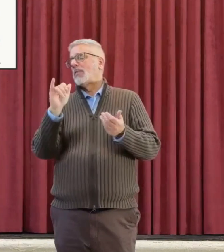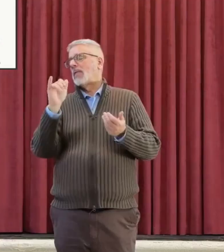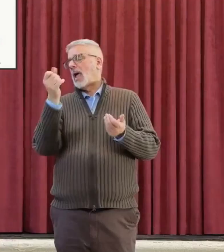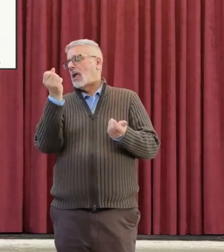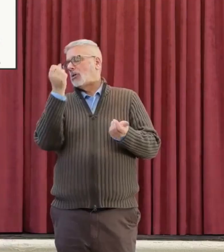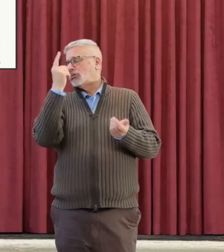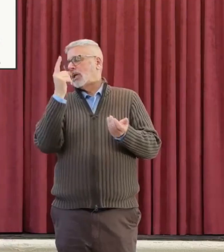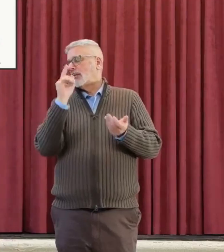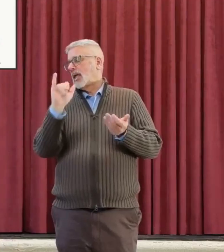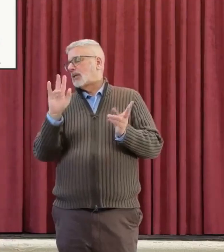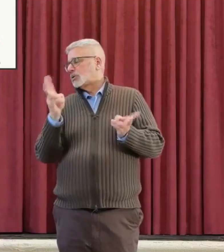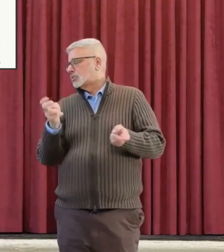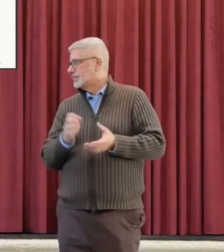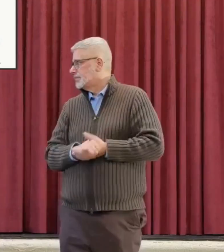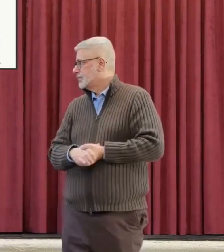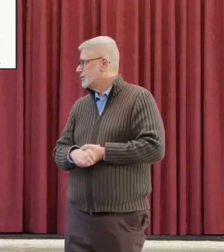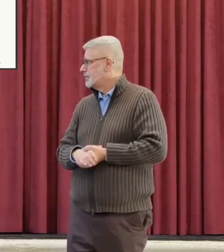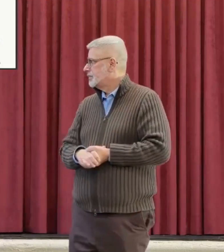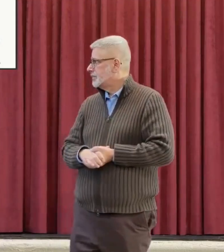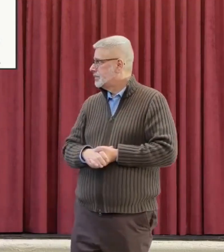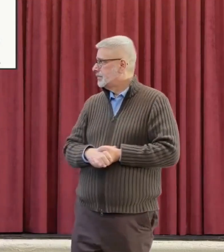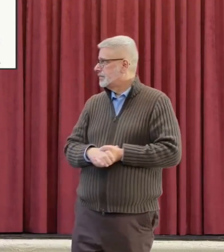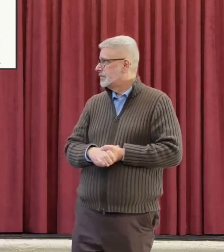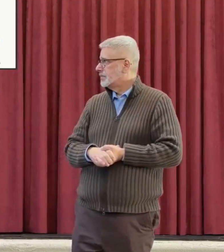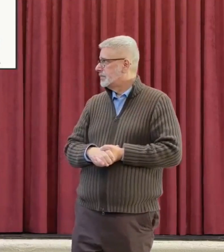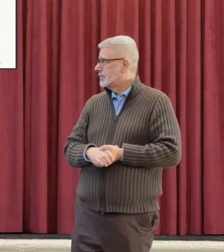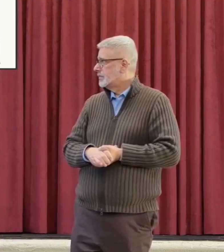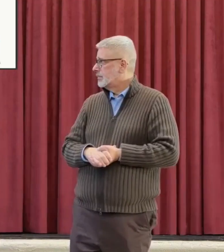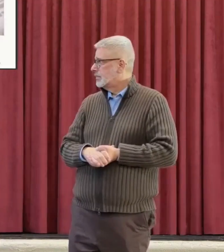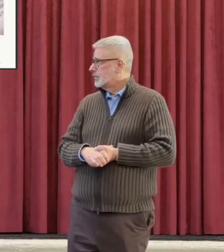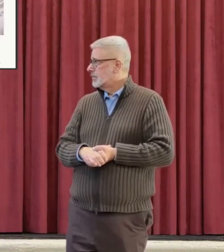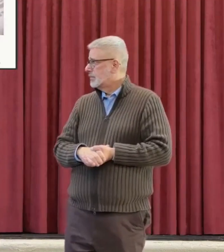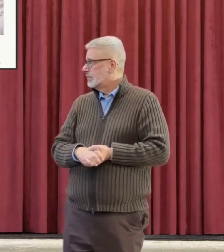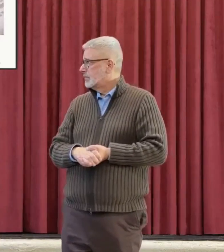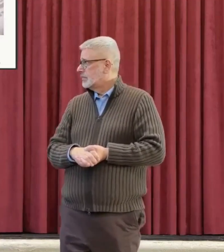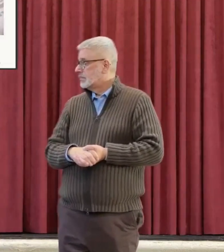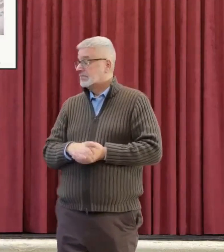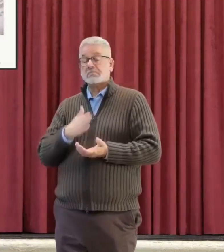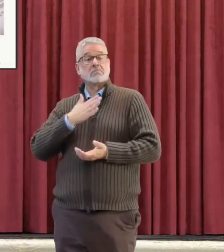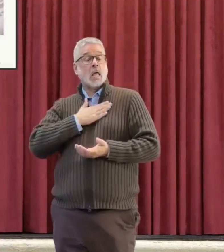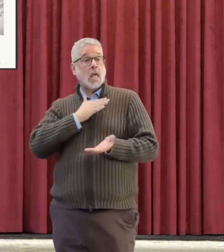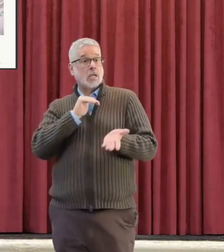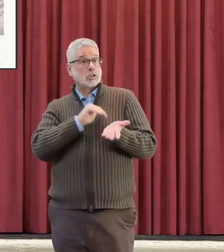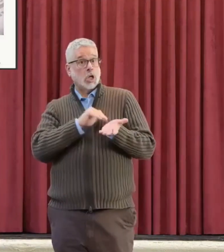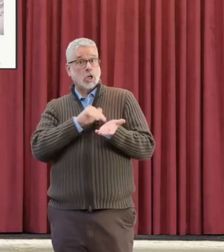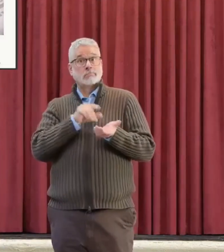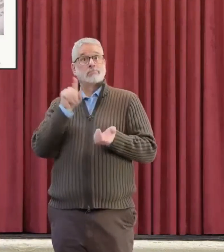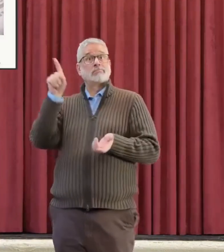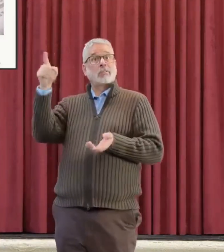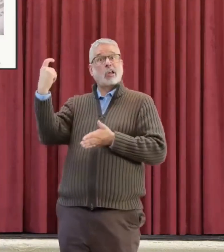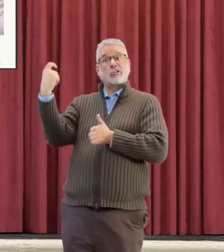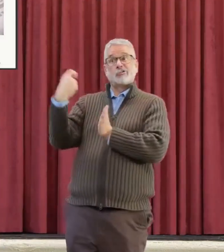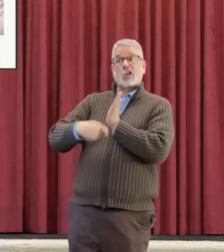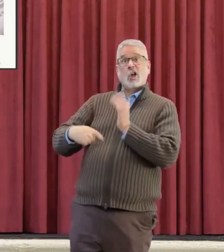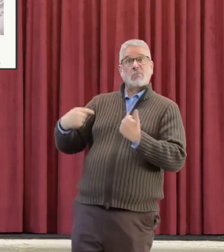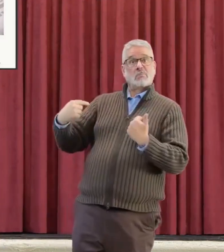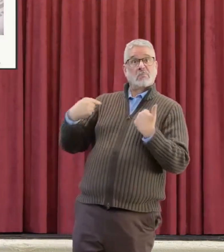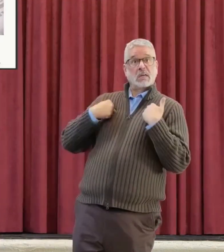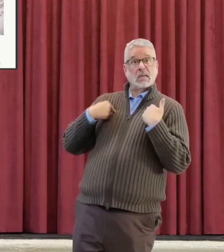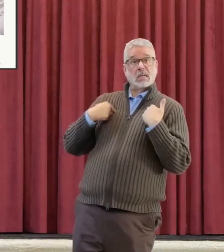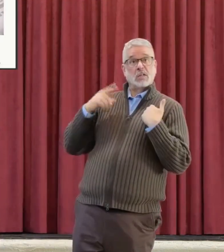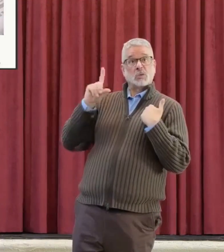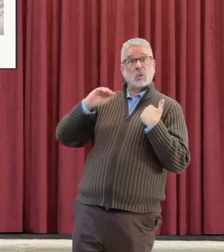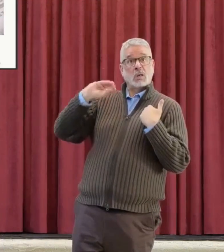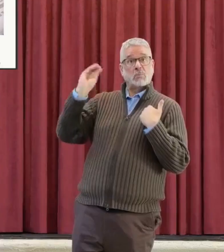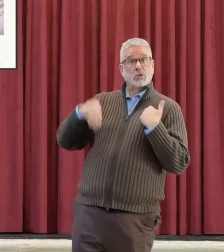understand what's going on. Okay, and next question is, my doctor's office is charging me the Medicare